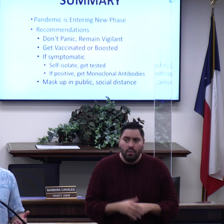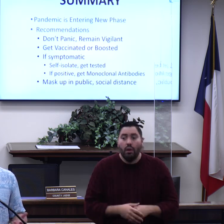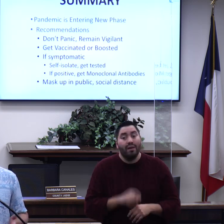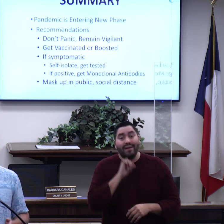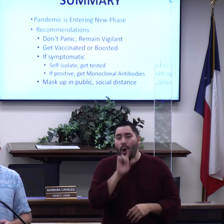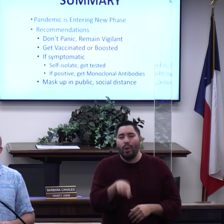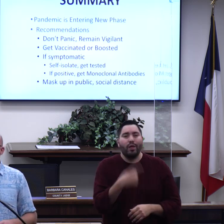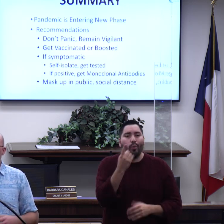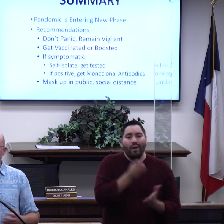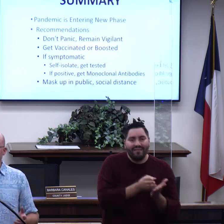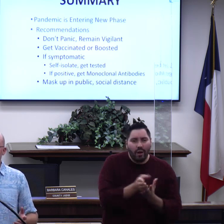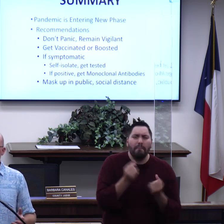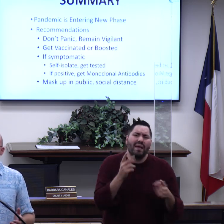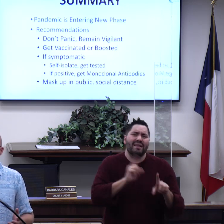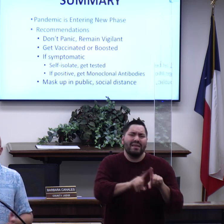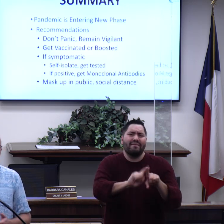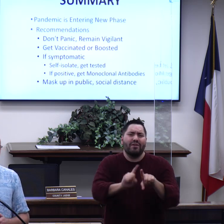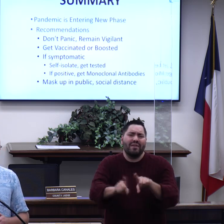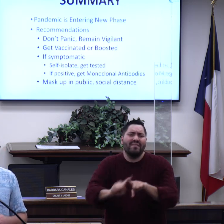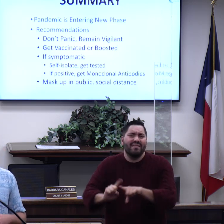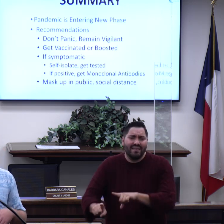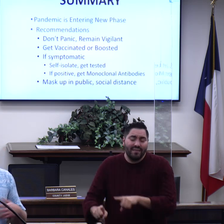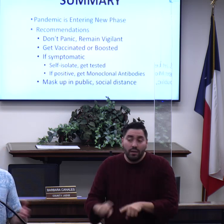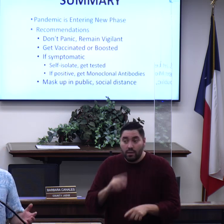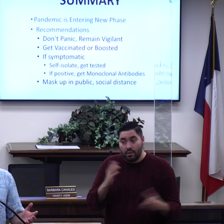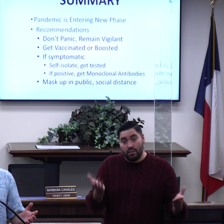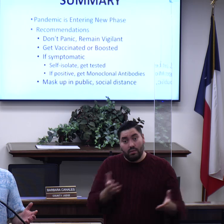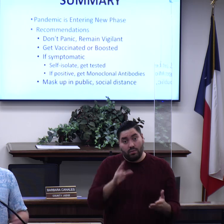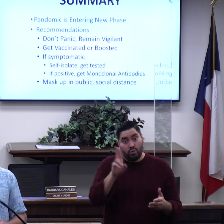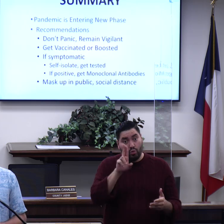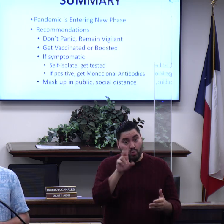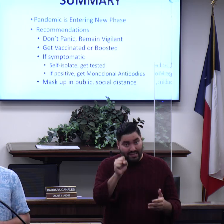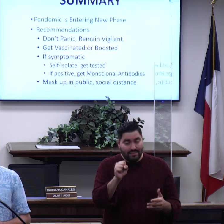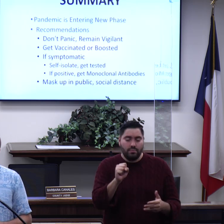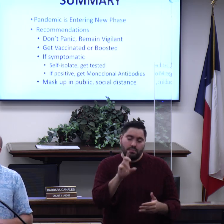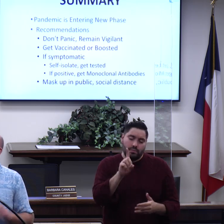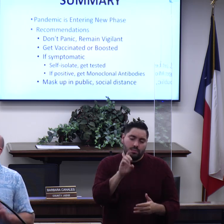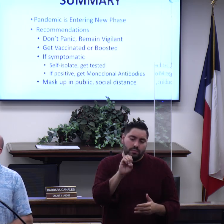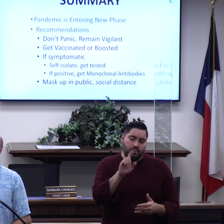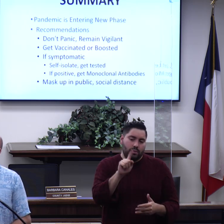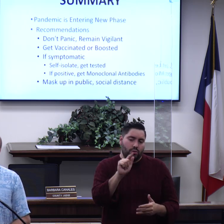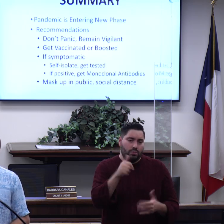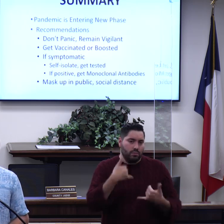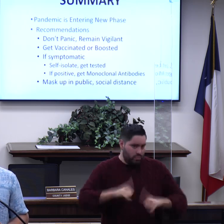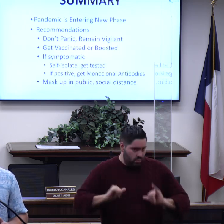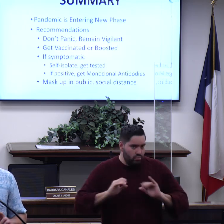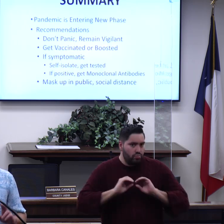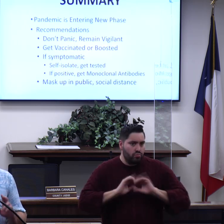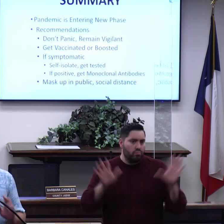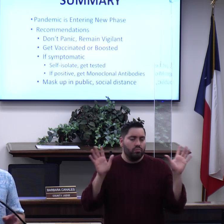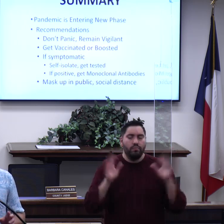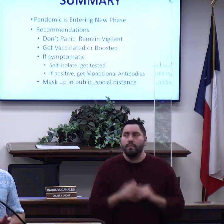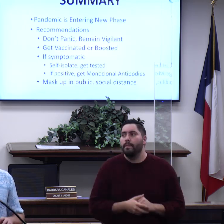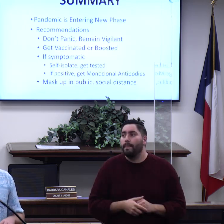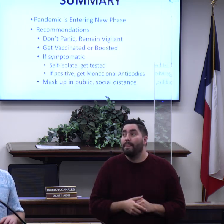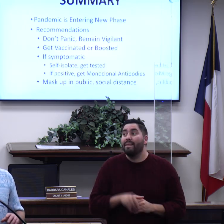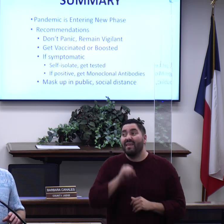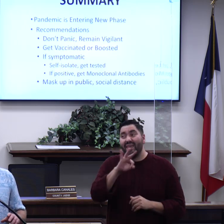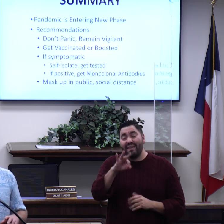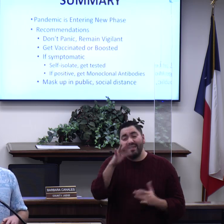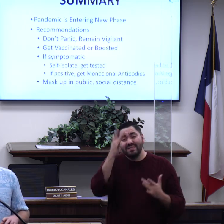lot of different variants. And in the United States, the Delta variant is the one that's still around. Next. If you're